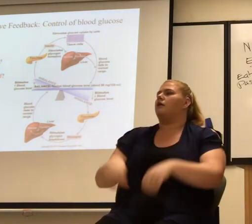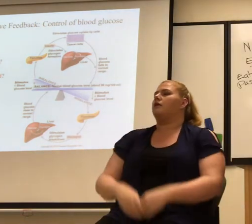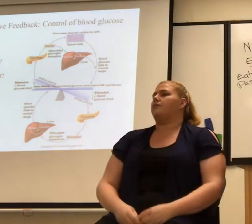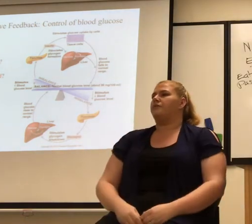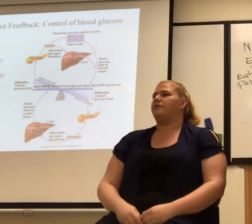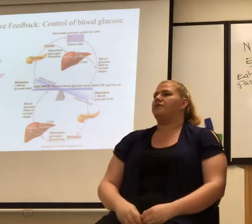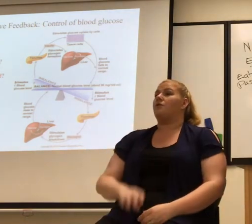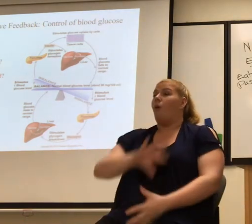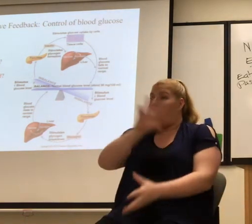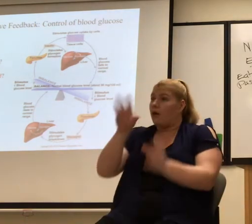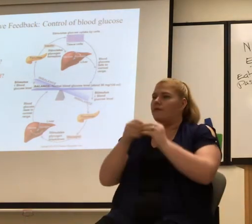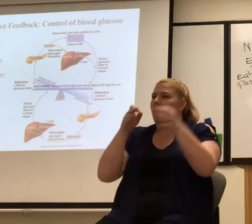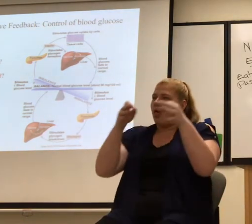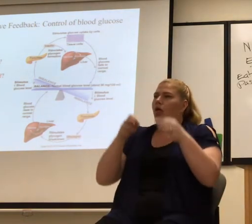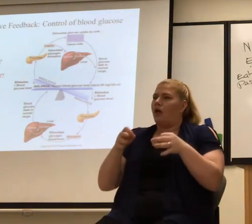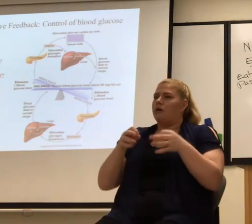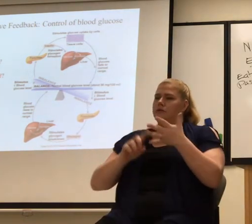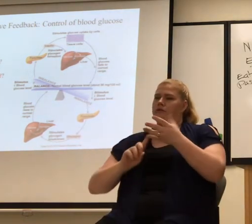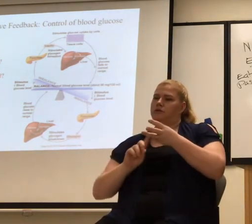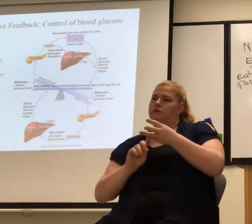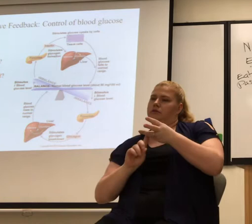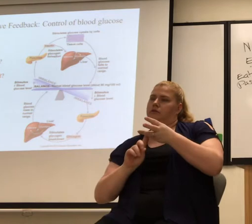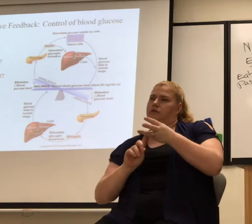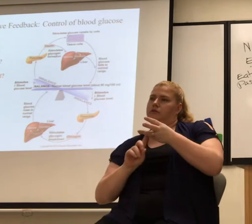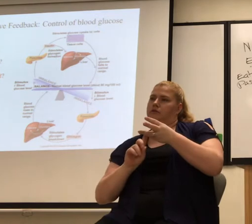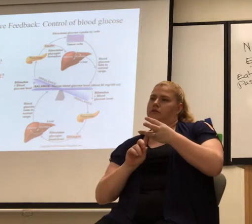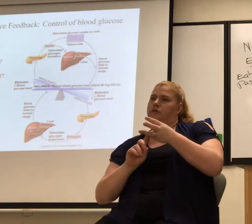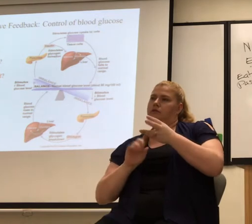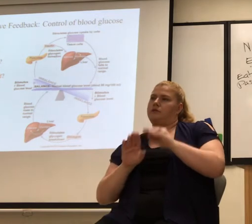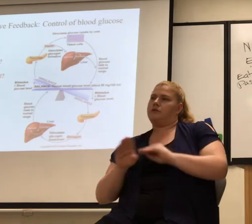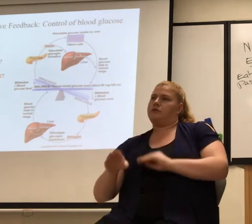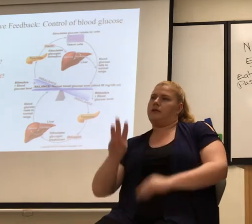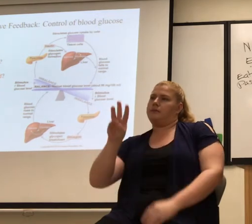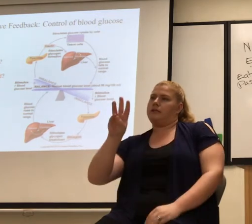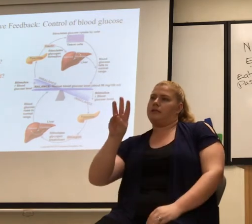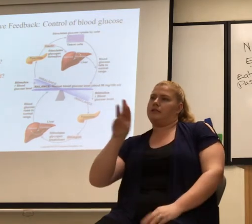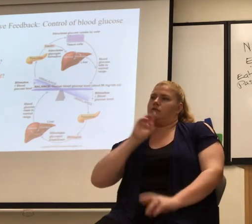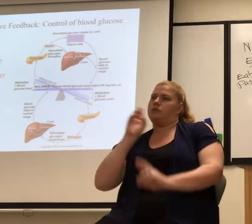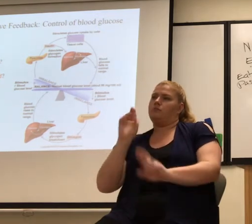step six, a response.